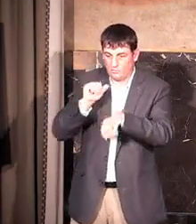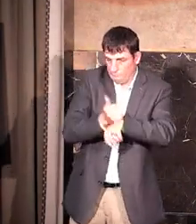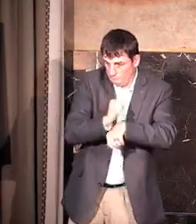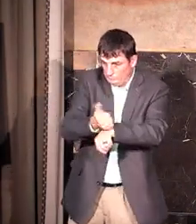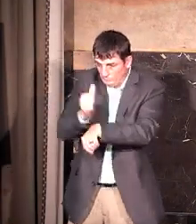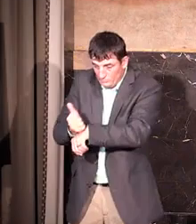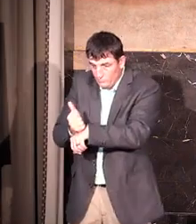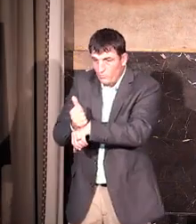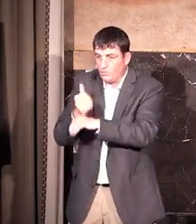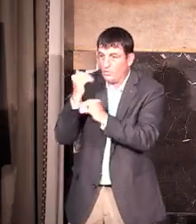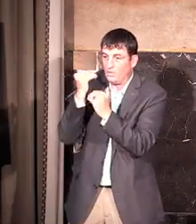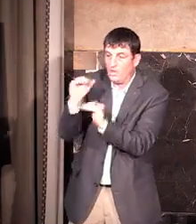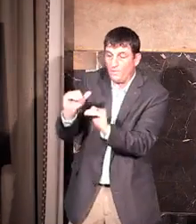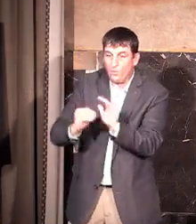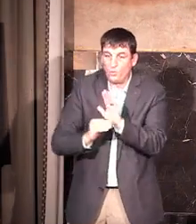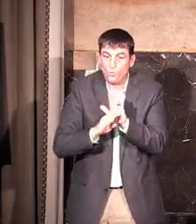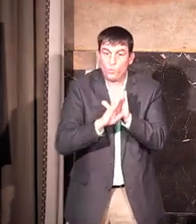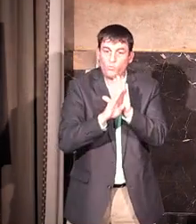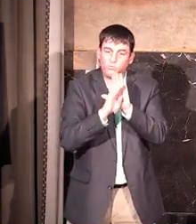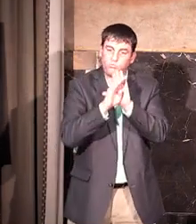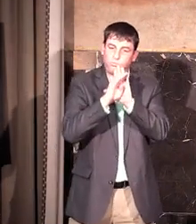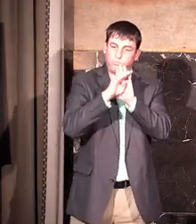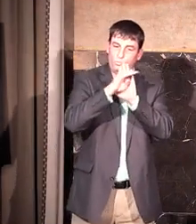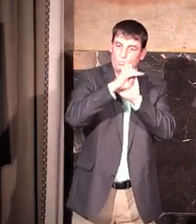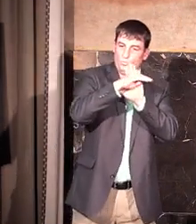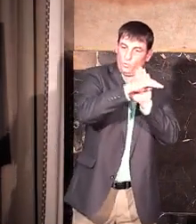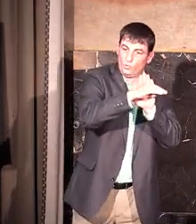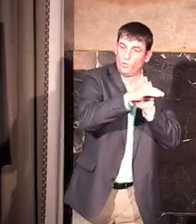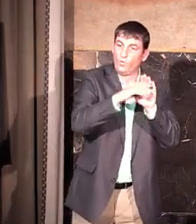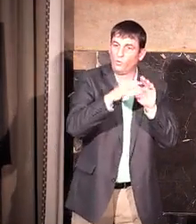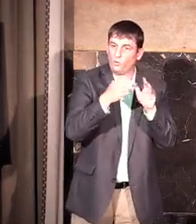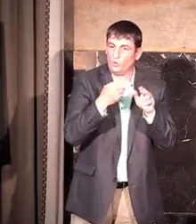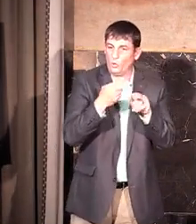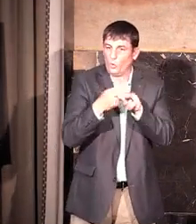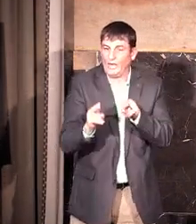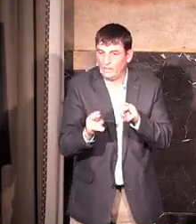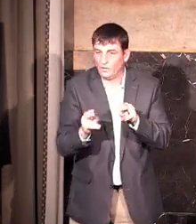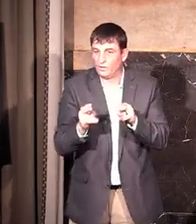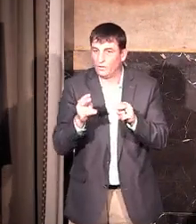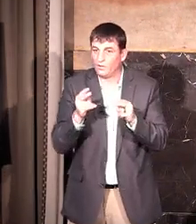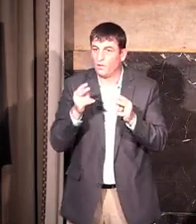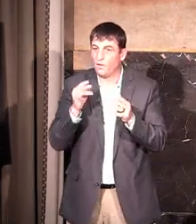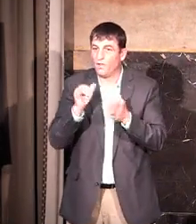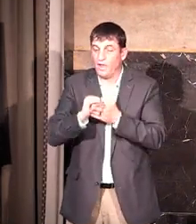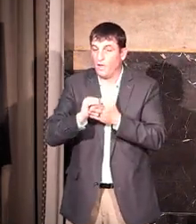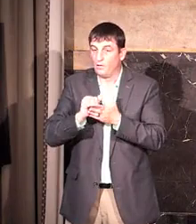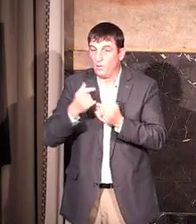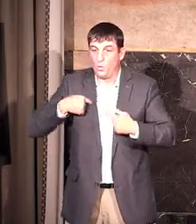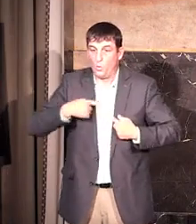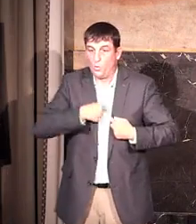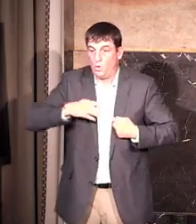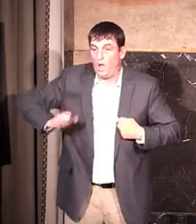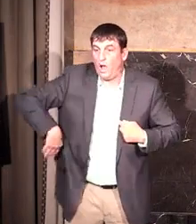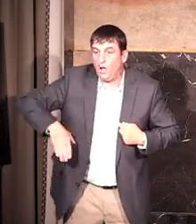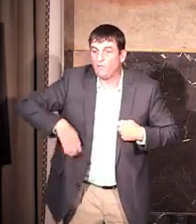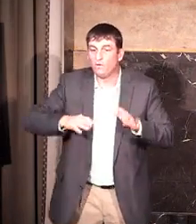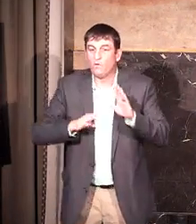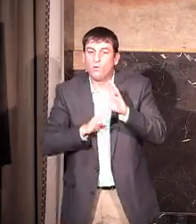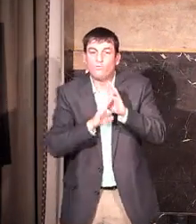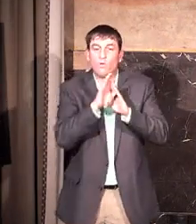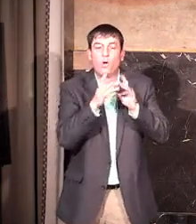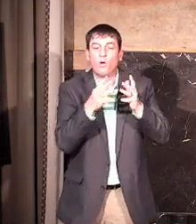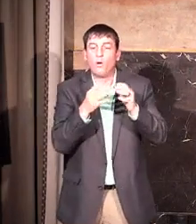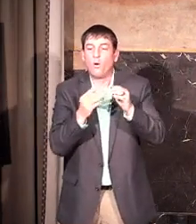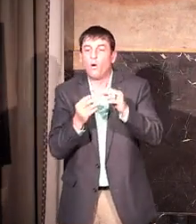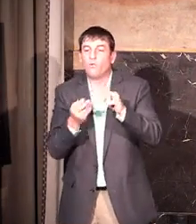measures, and really start to flatten that curve pretty quickly, so to the point where we never exceeded our hospital capacity, which was very